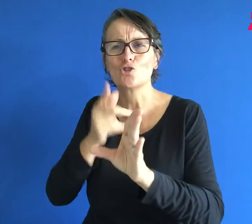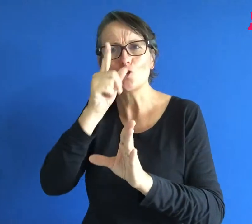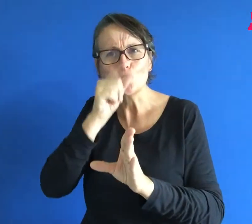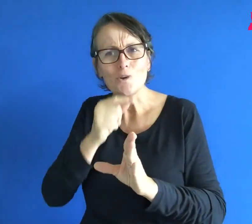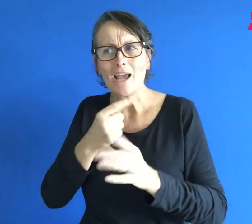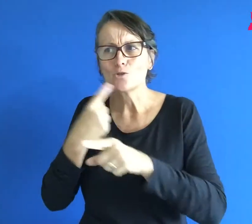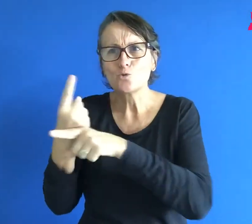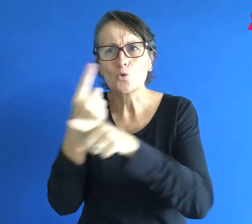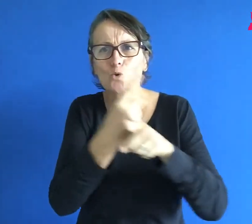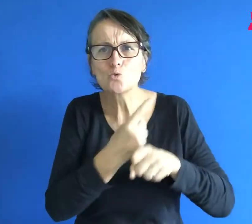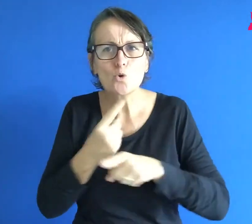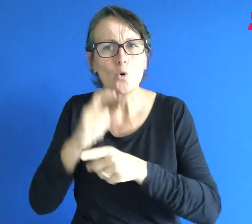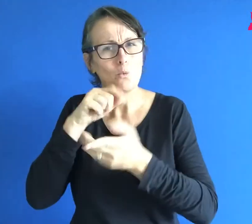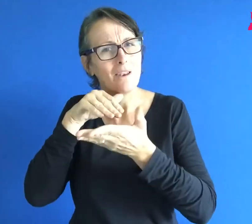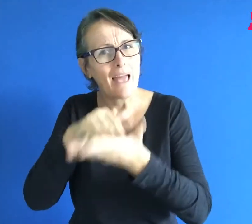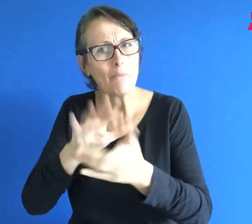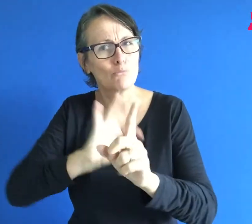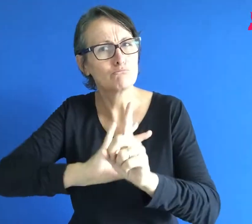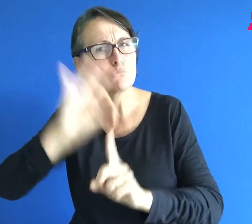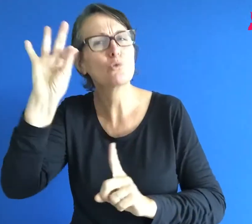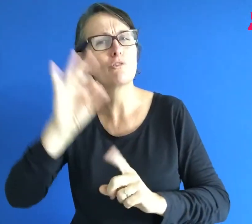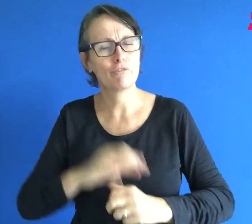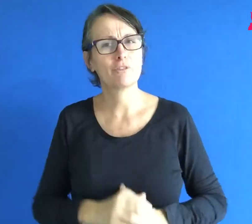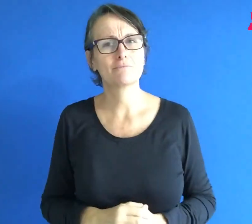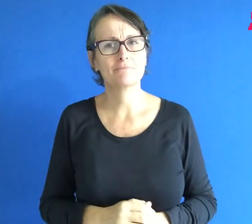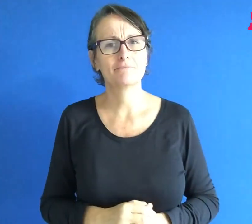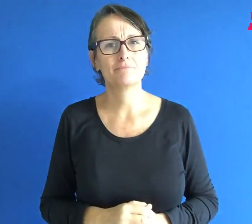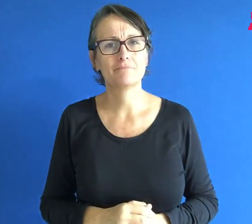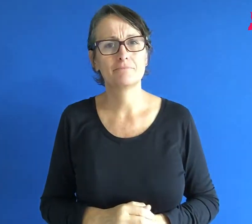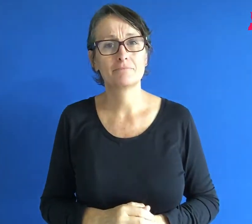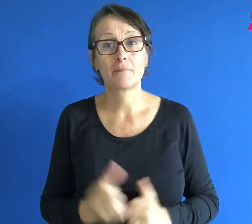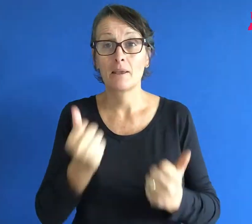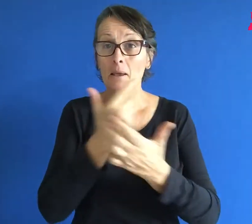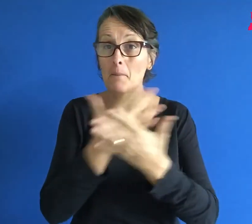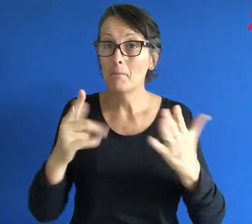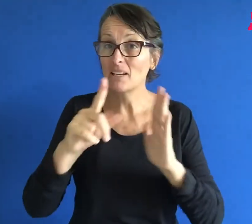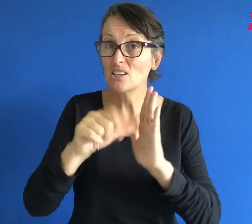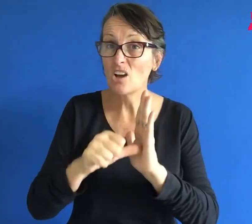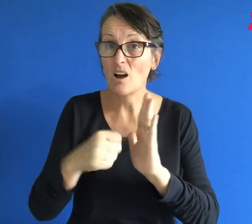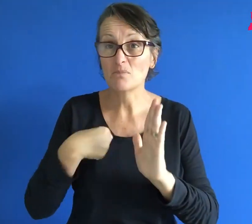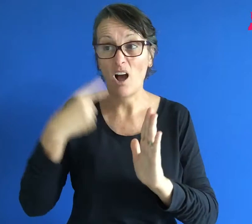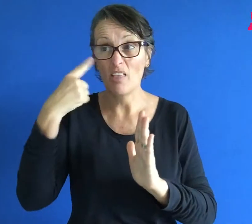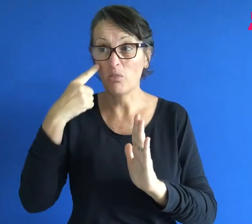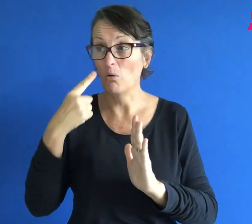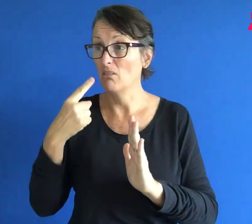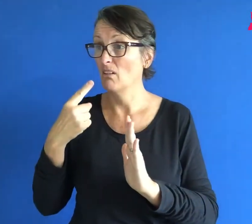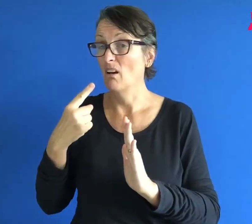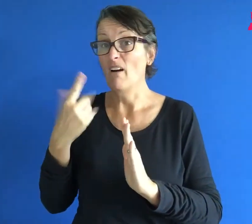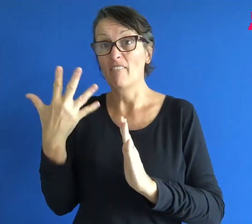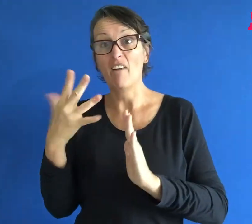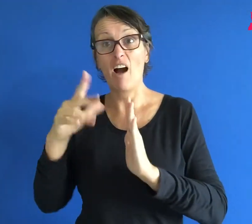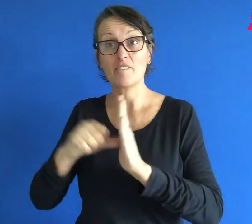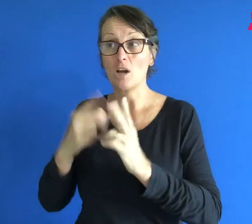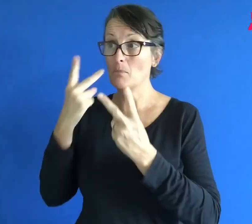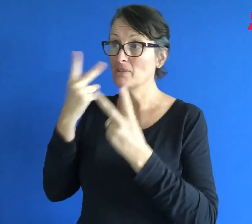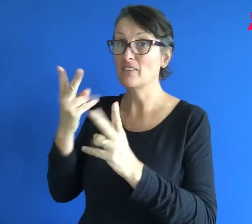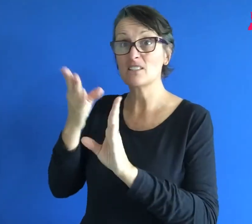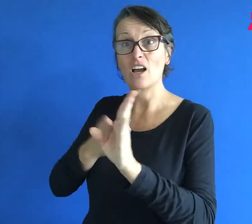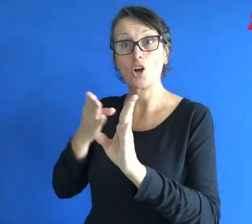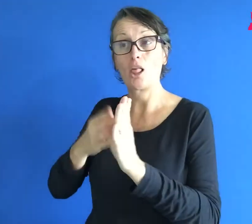all going to contribute to your healing. And the number of times I thought, done the 5 sessions, tick, that's me fixed. Had the big cry, tick, that's me fixed.